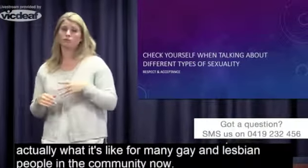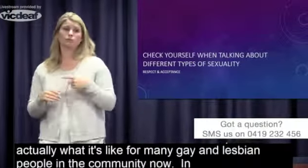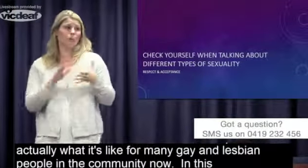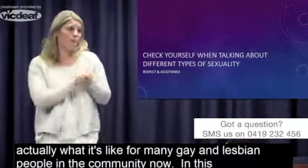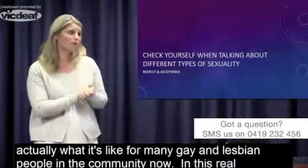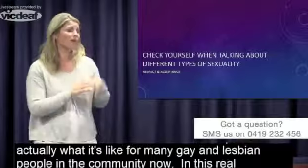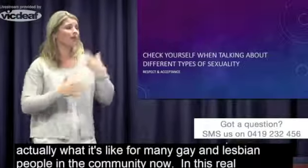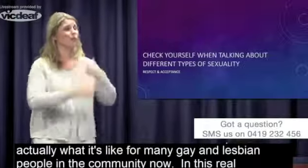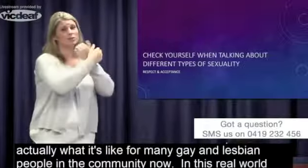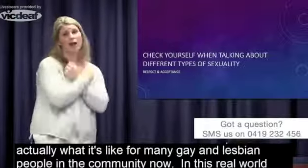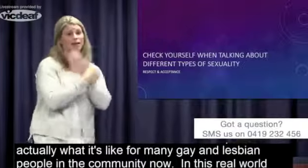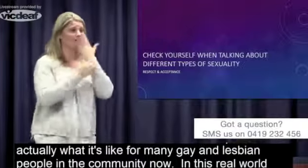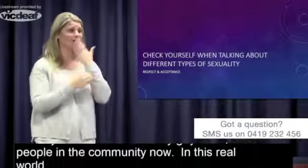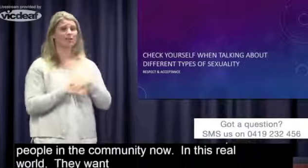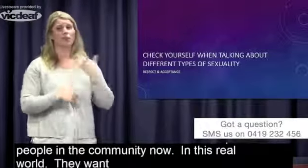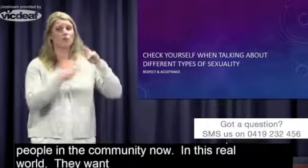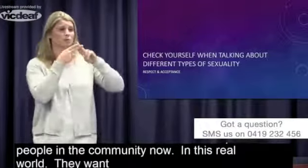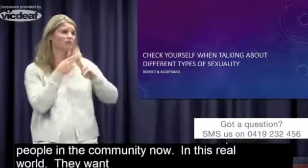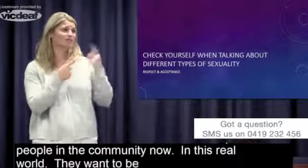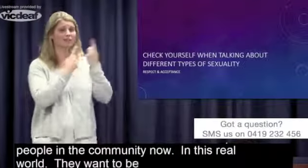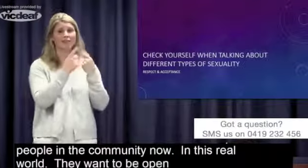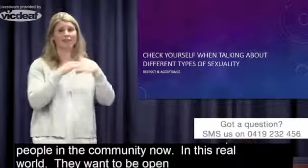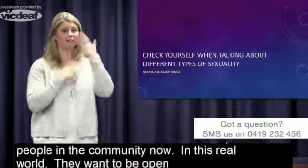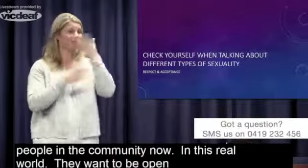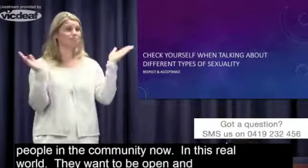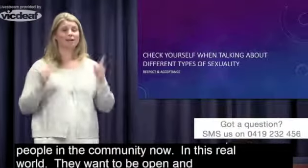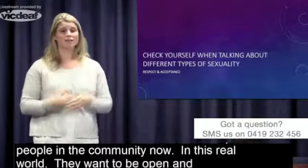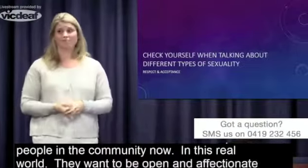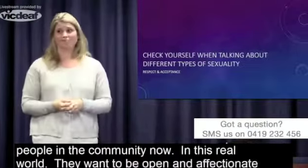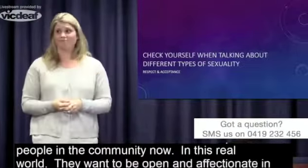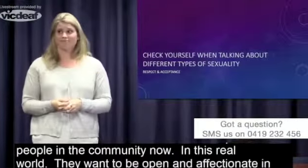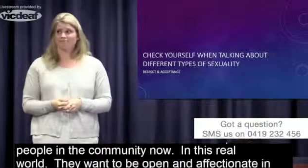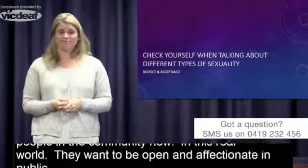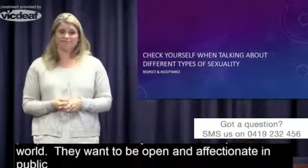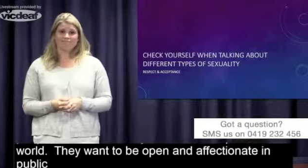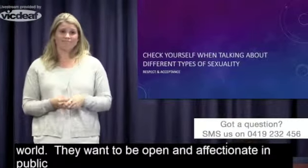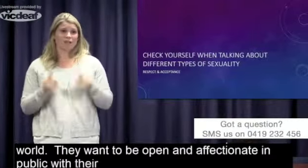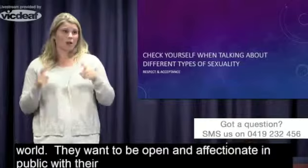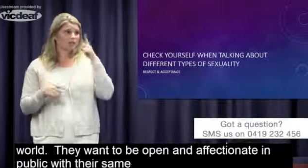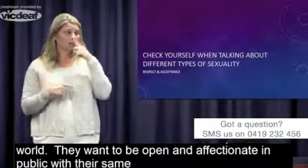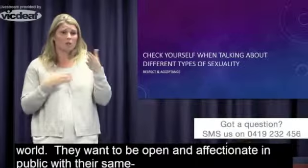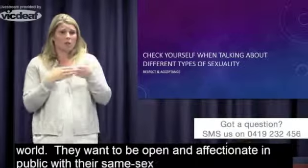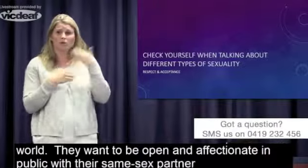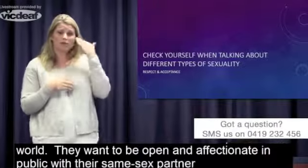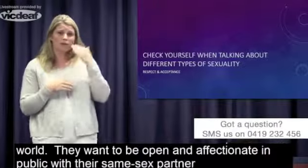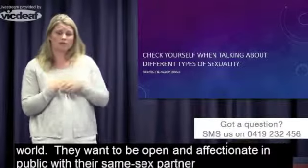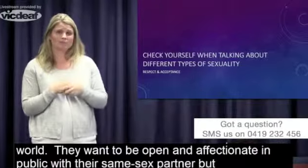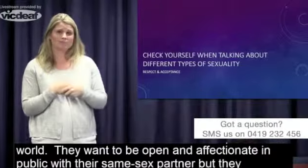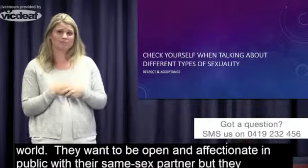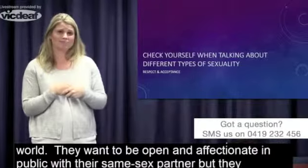They want to be open and affectionate in public with their same-sex partner, but they feel a little bit maybe that